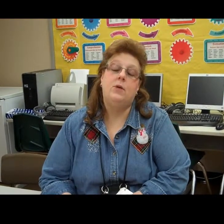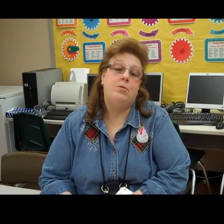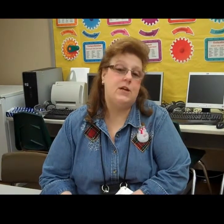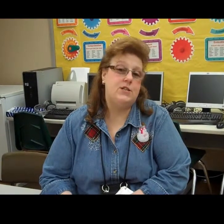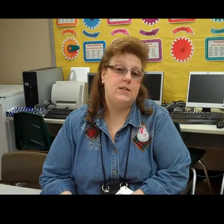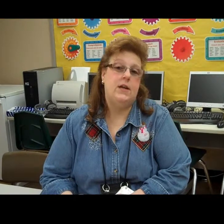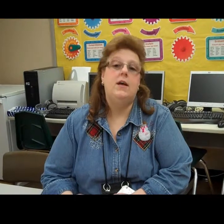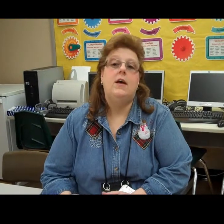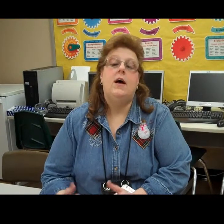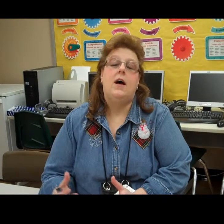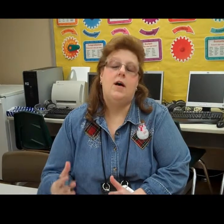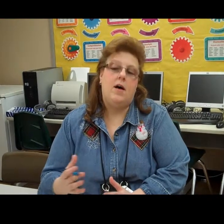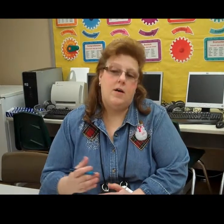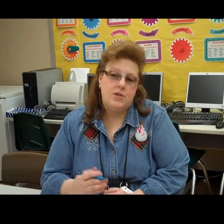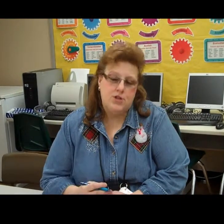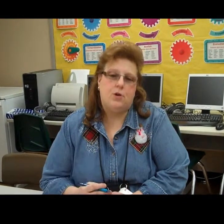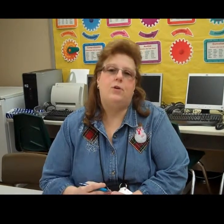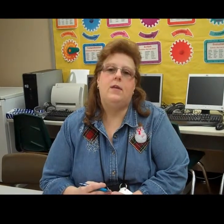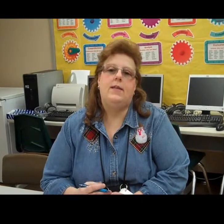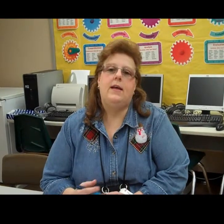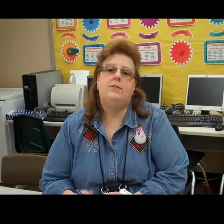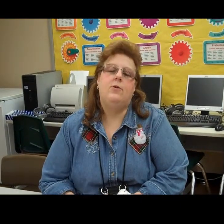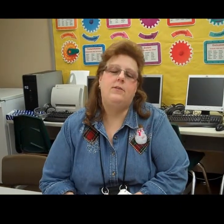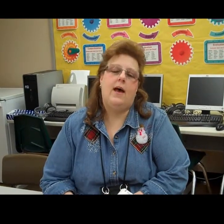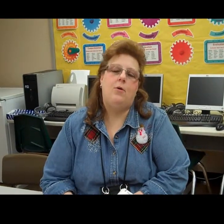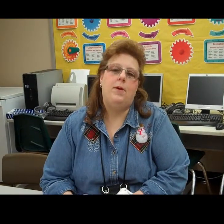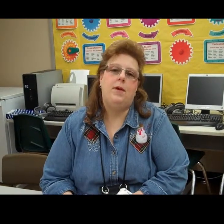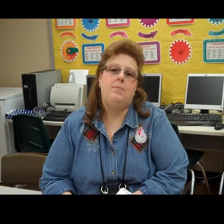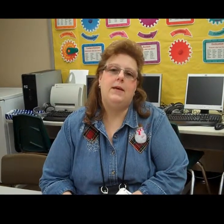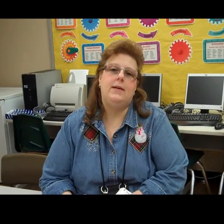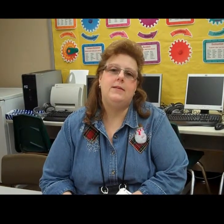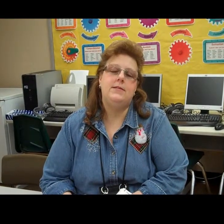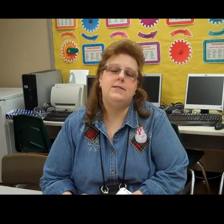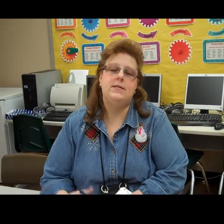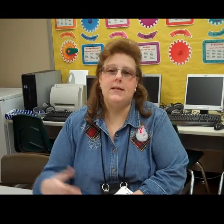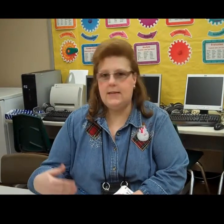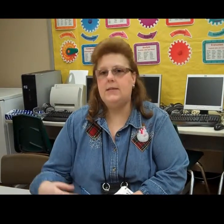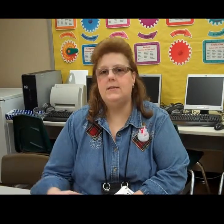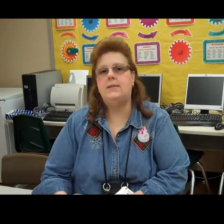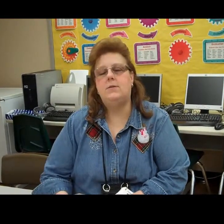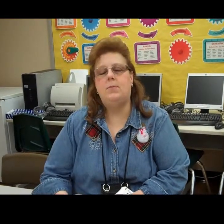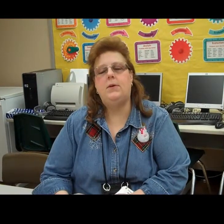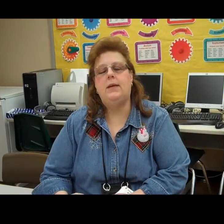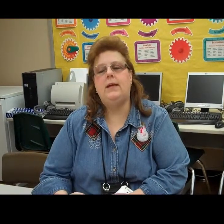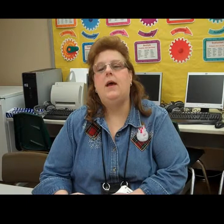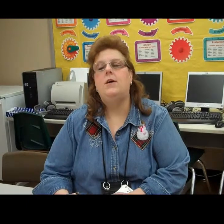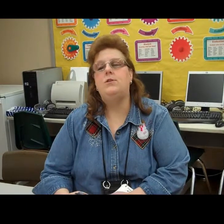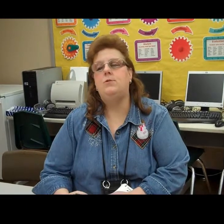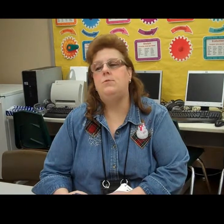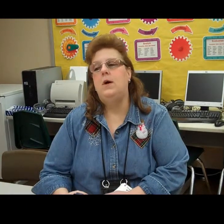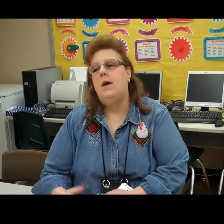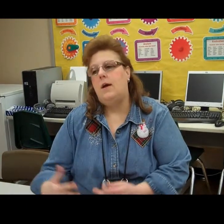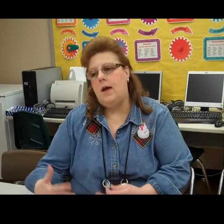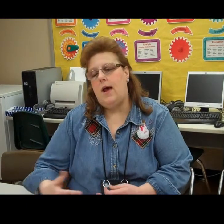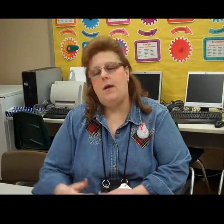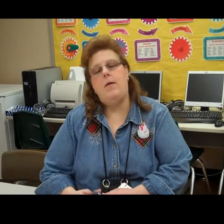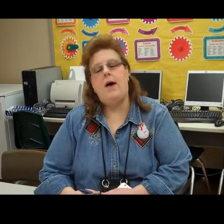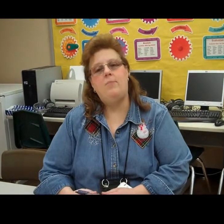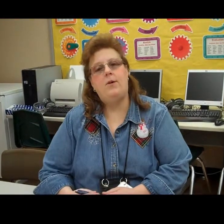compression shirt that is going to help him in his disability to have better